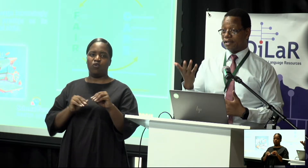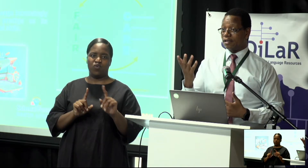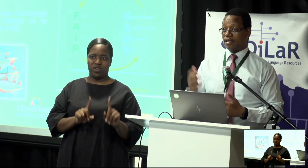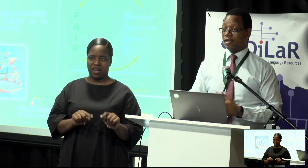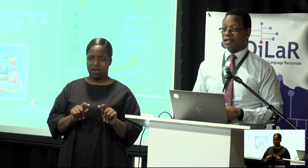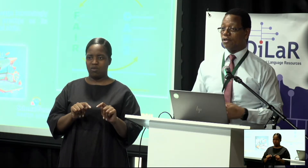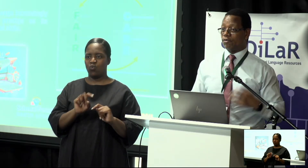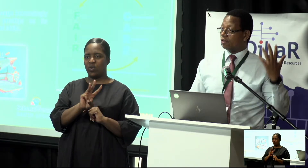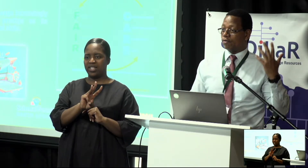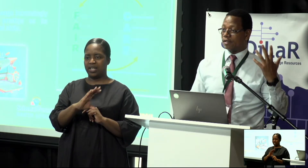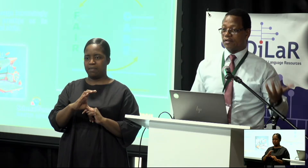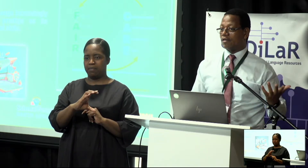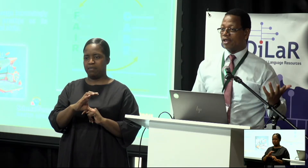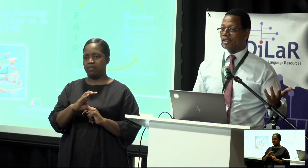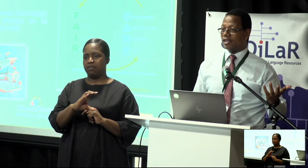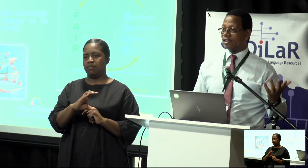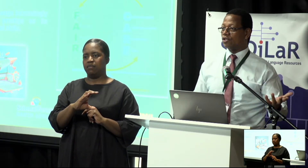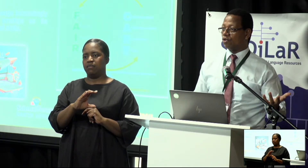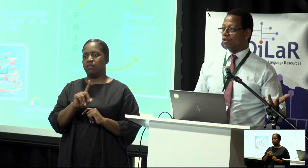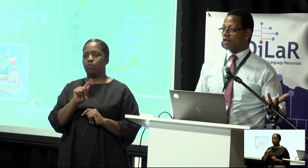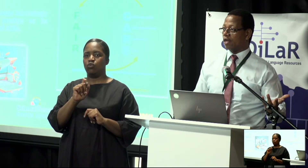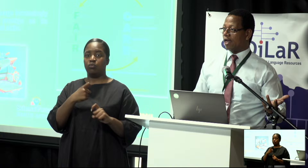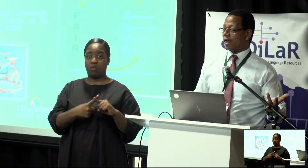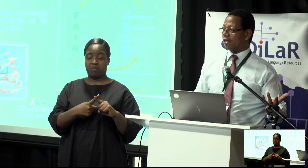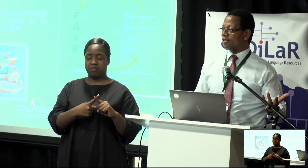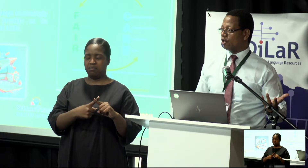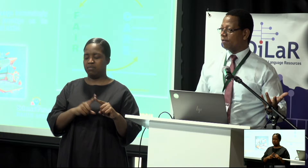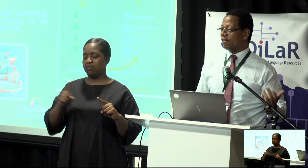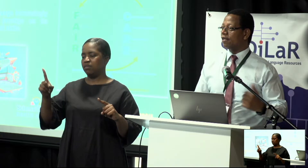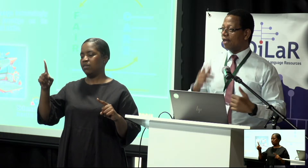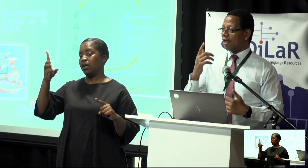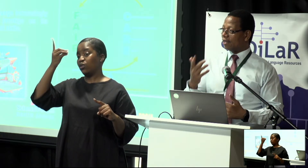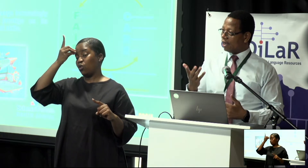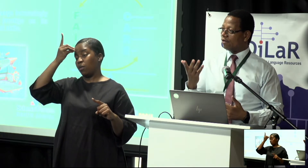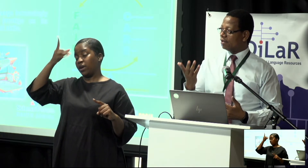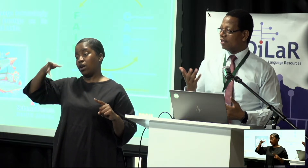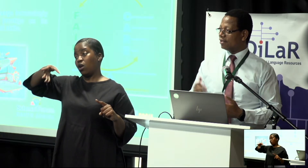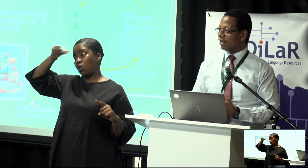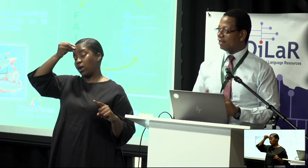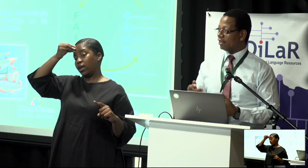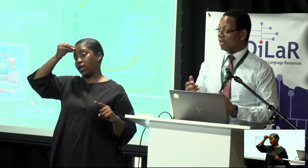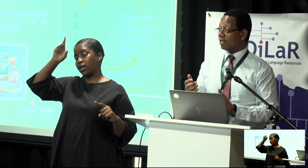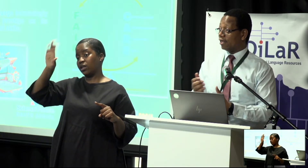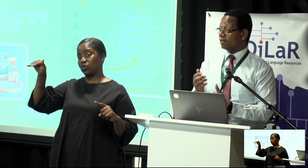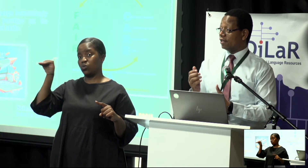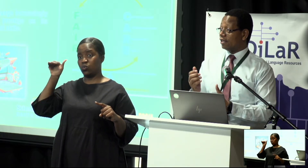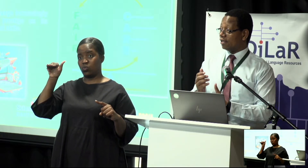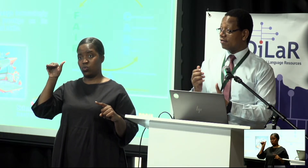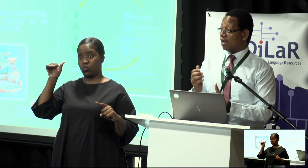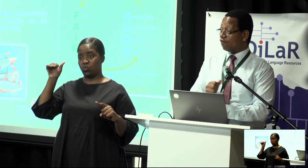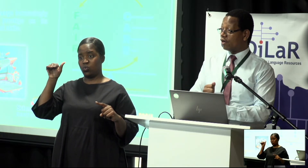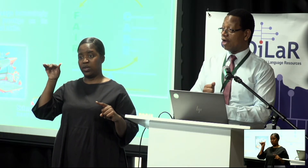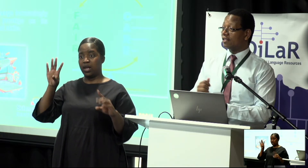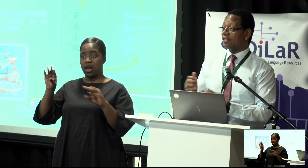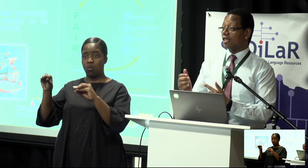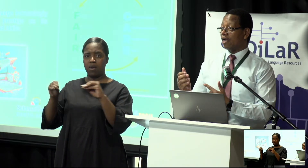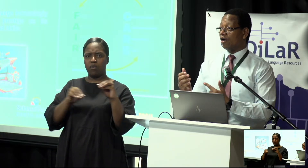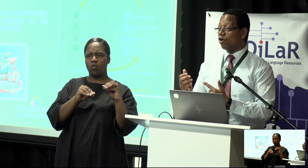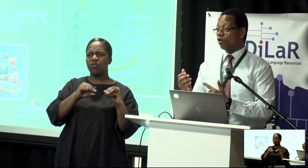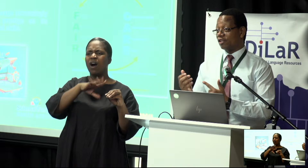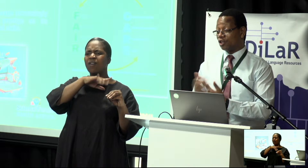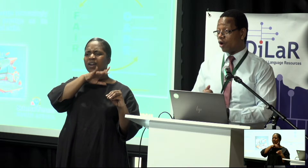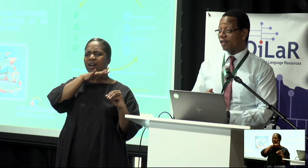and he was learning isiZulu in Durban, and now he's learning either